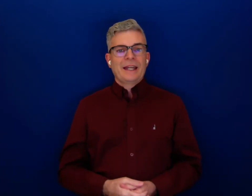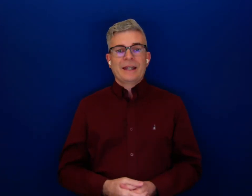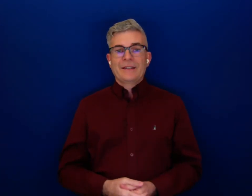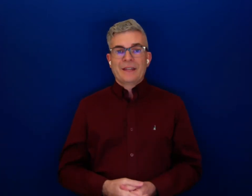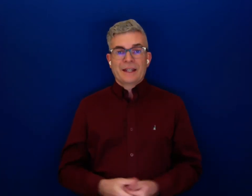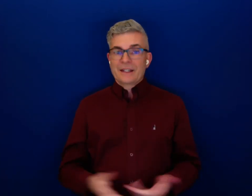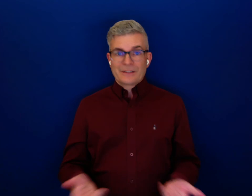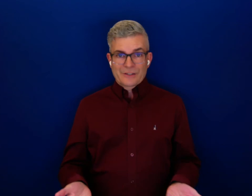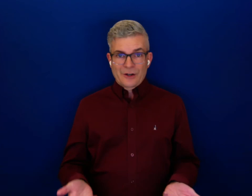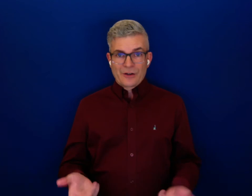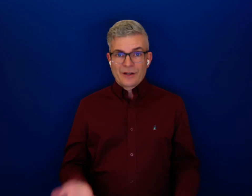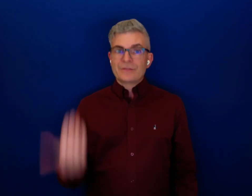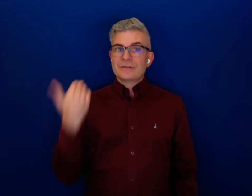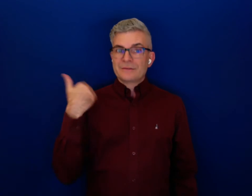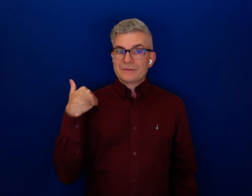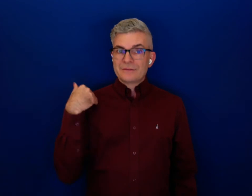And then I can start off.